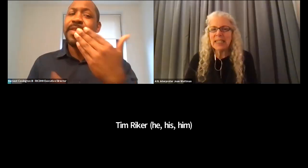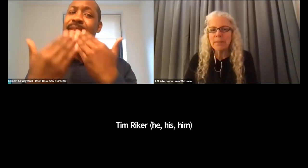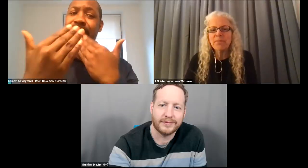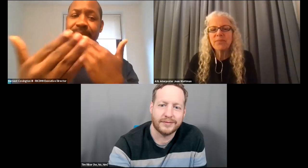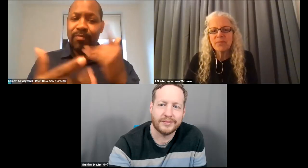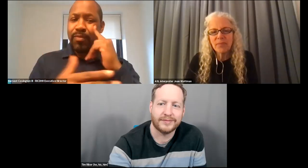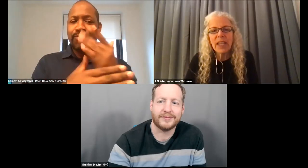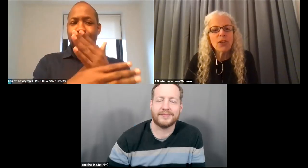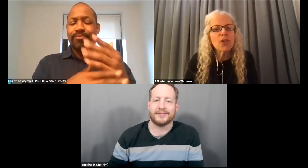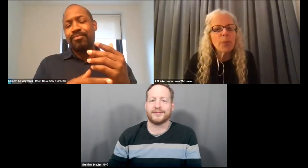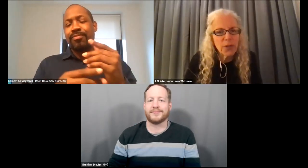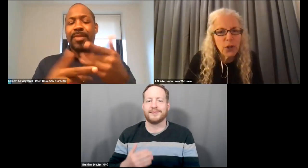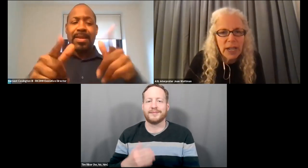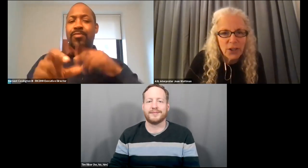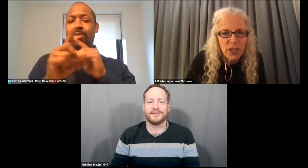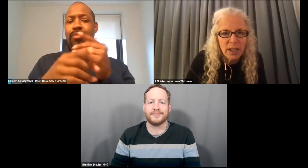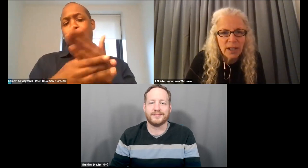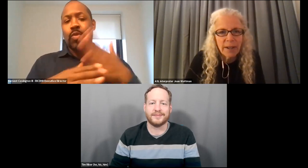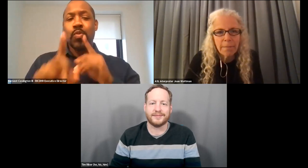Tim. Thank you so much for your attention.